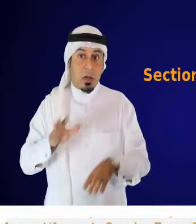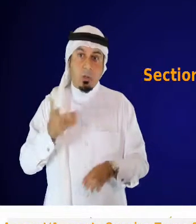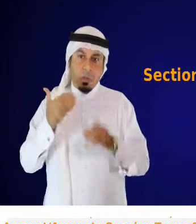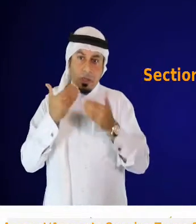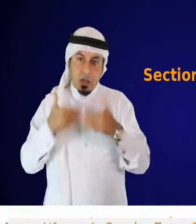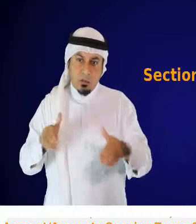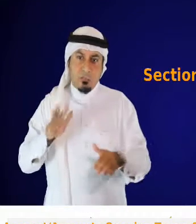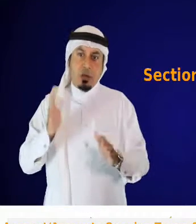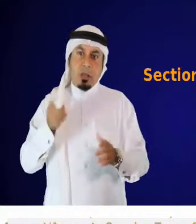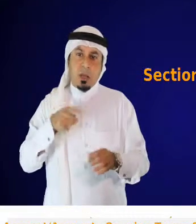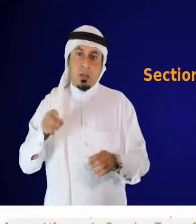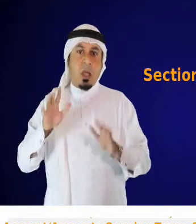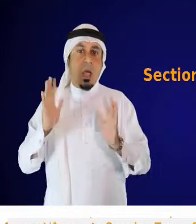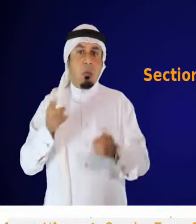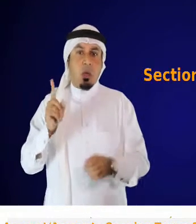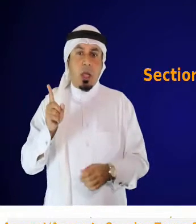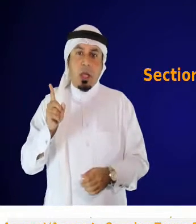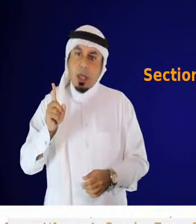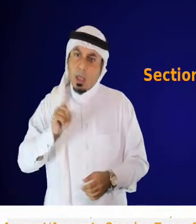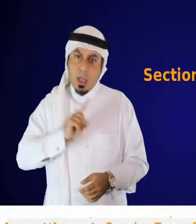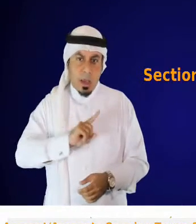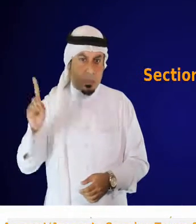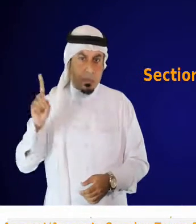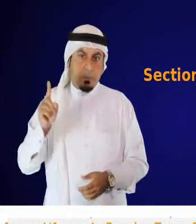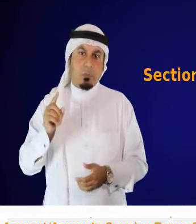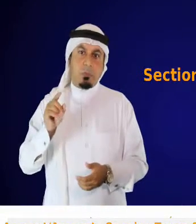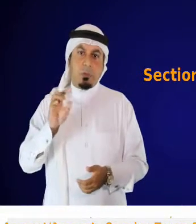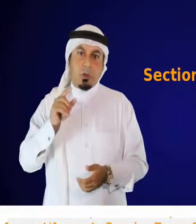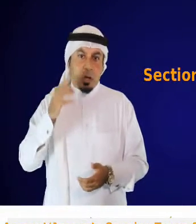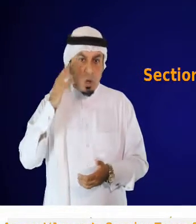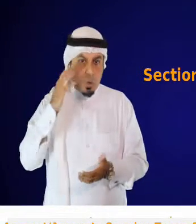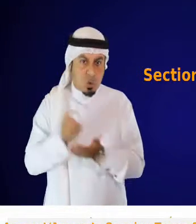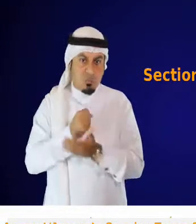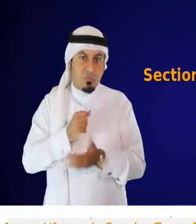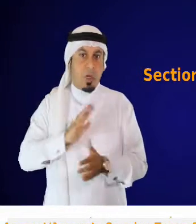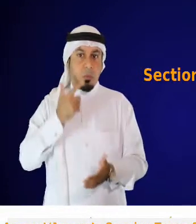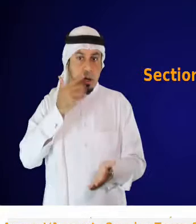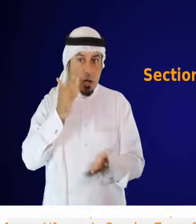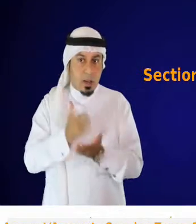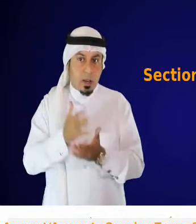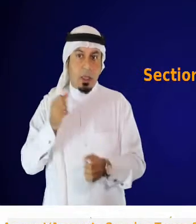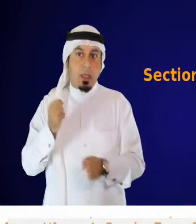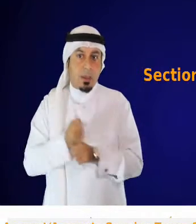the customer's instructions. 6. All fixed outputs of statements are statements of